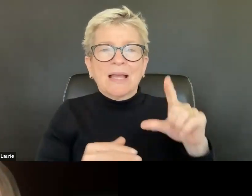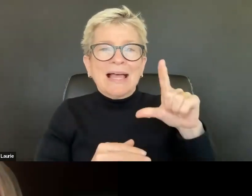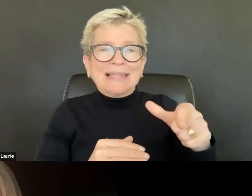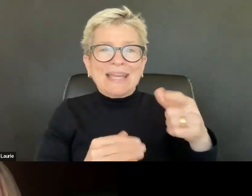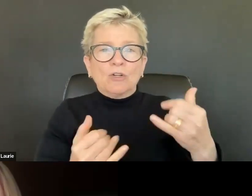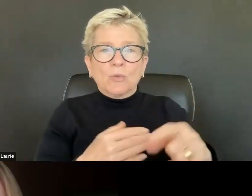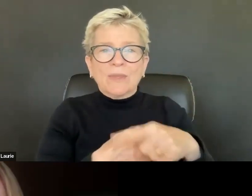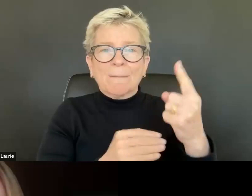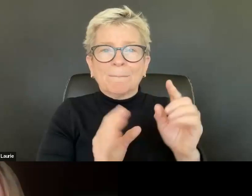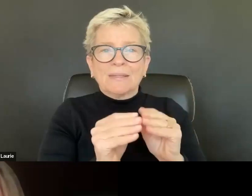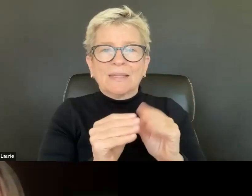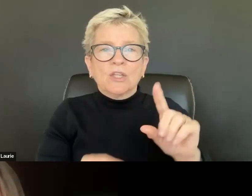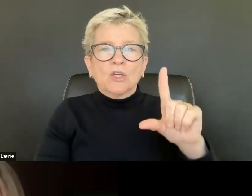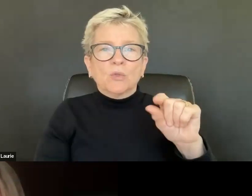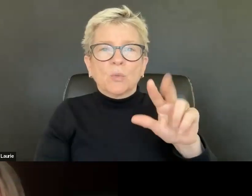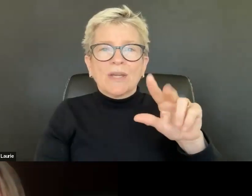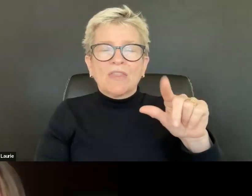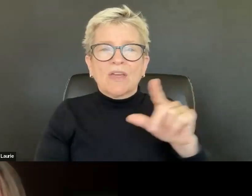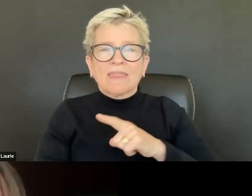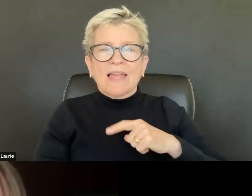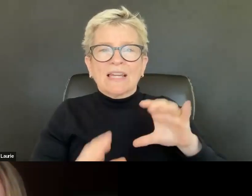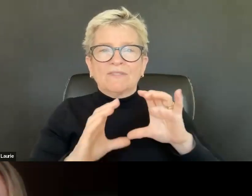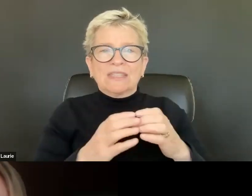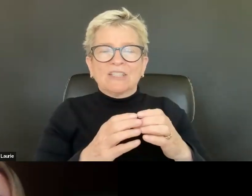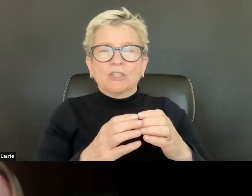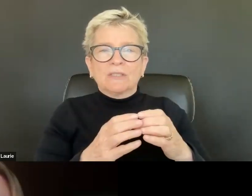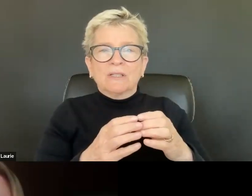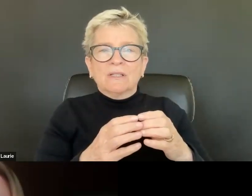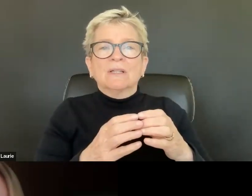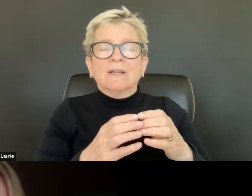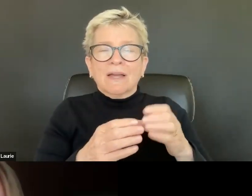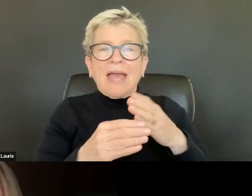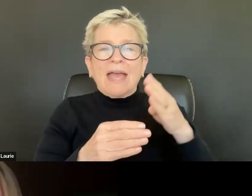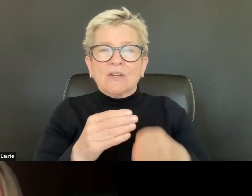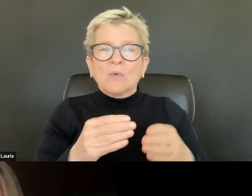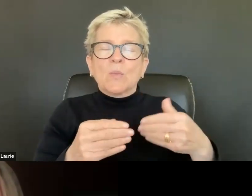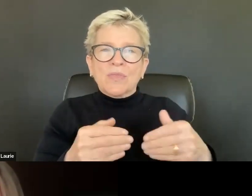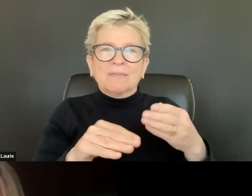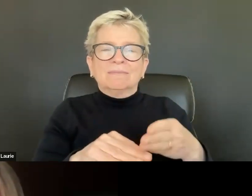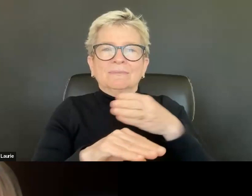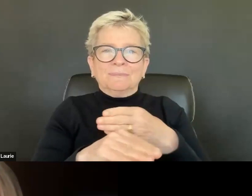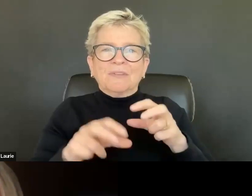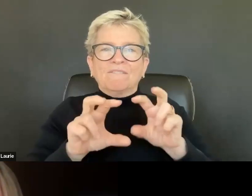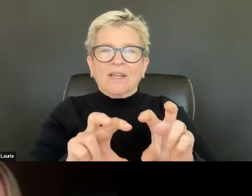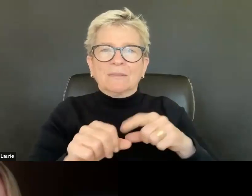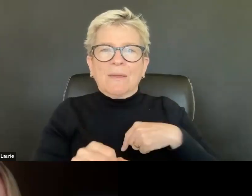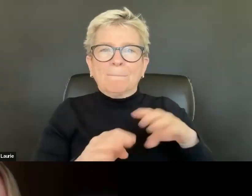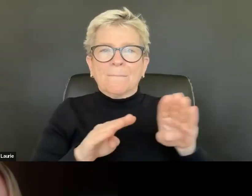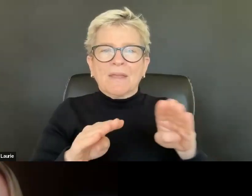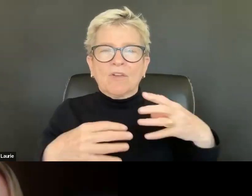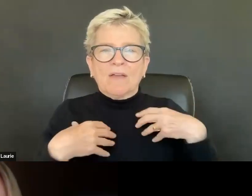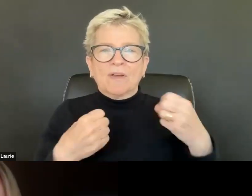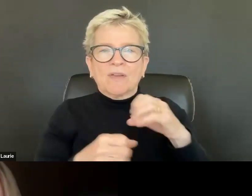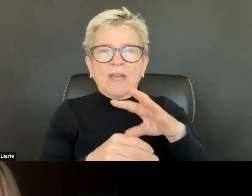meeting, the 2023 legislative session ended with significant investments in behavioral health, including funding